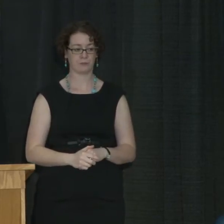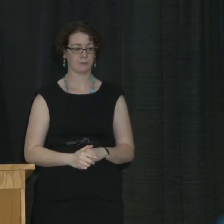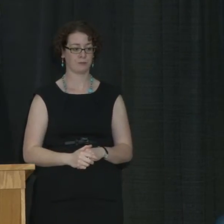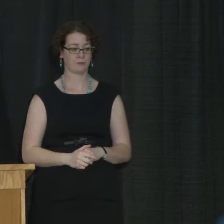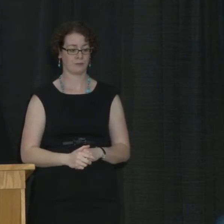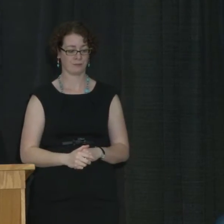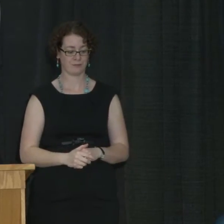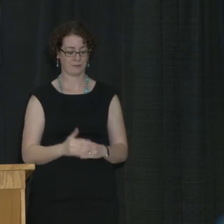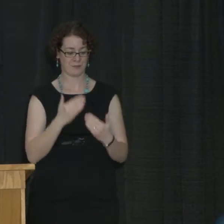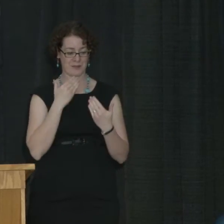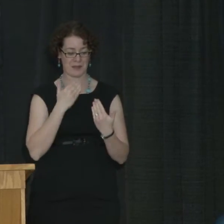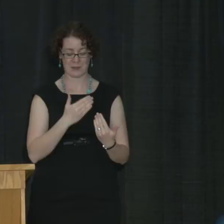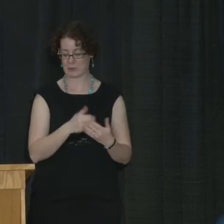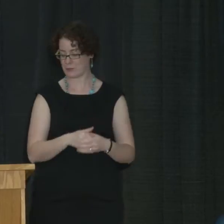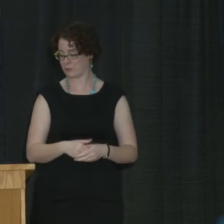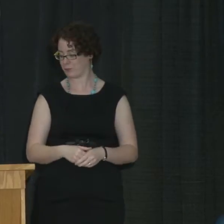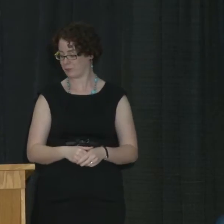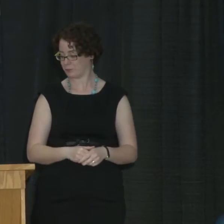Thanks very much. Thanks,